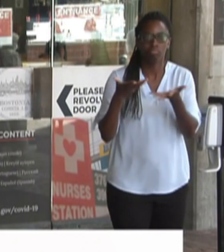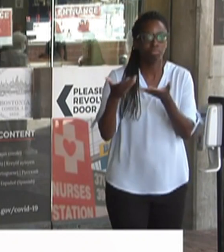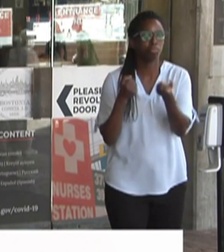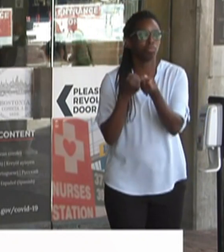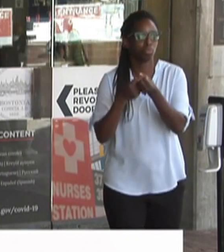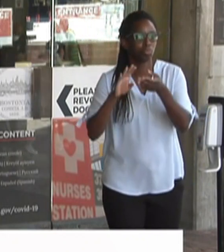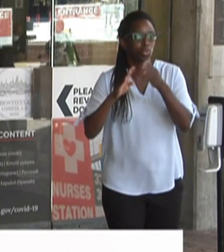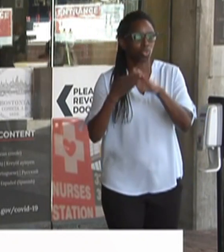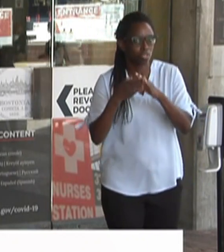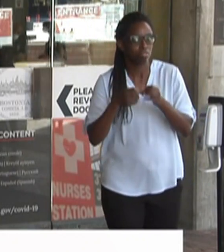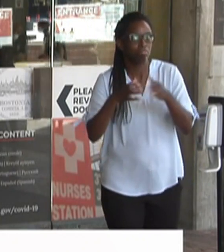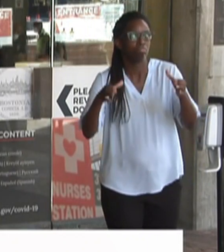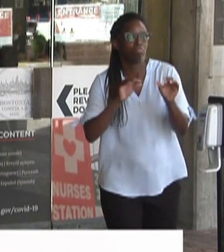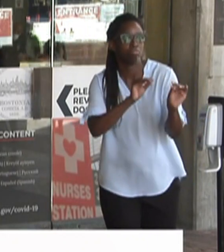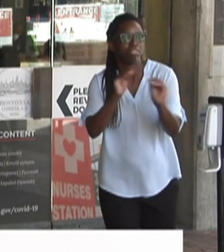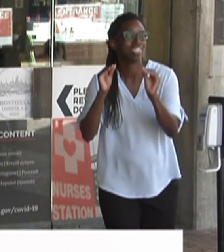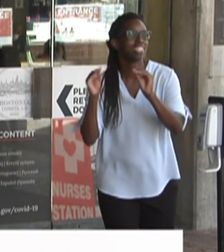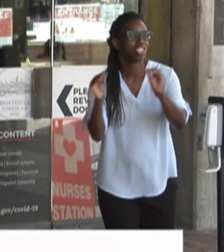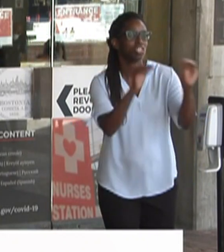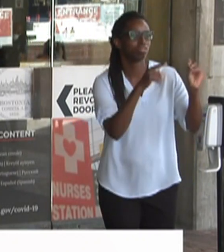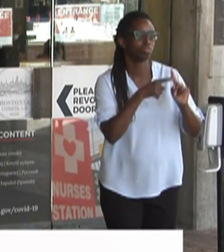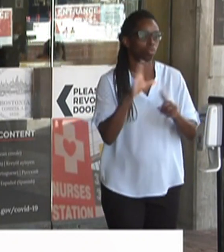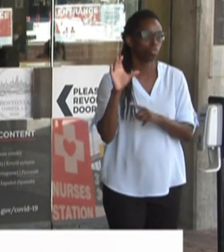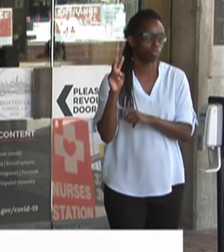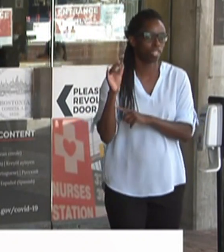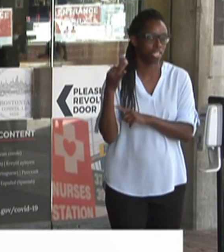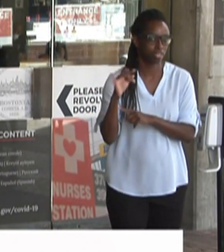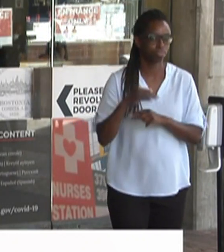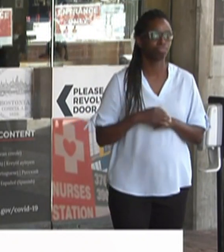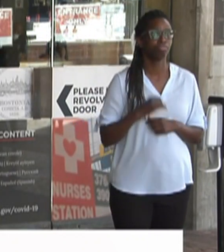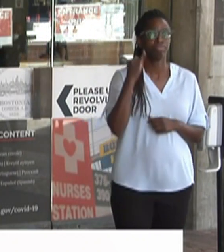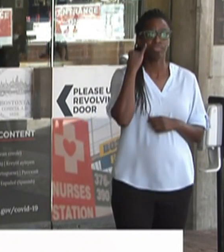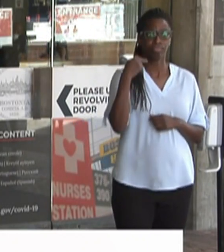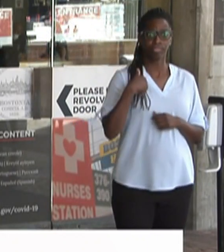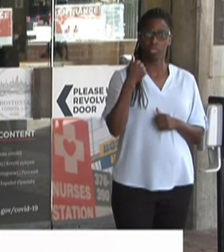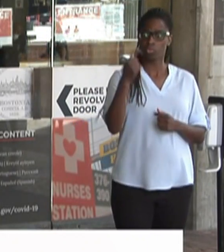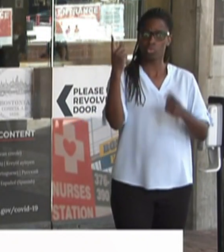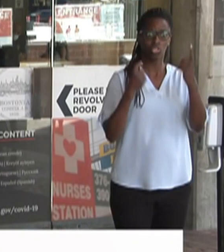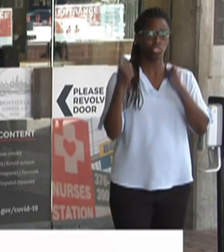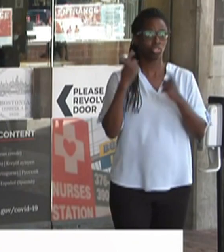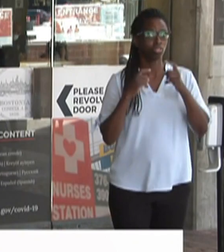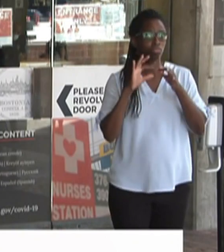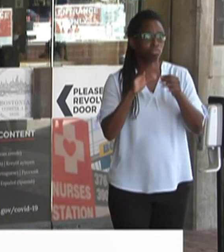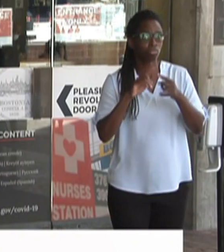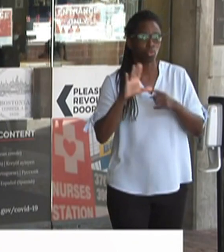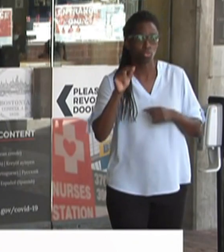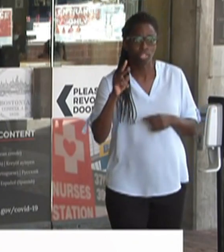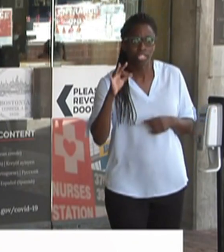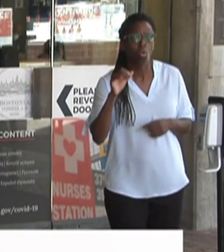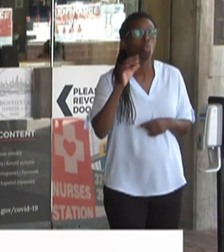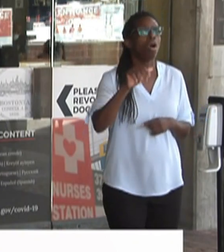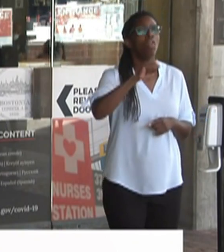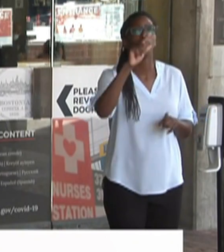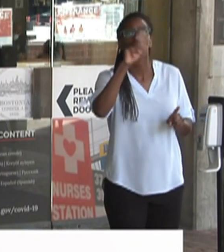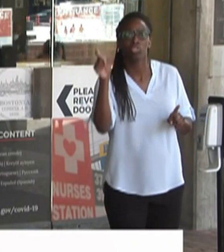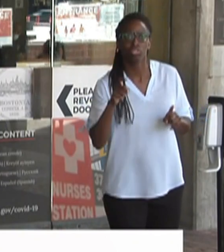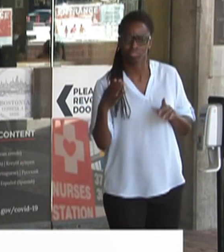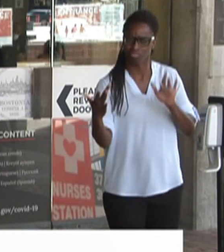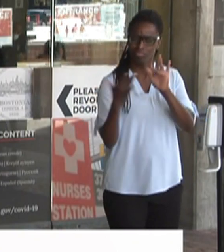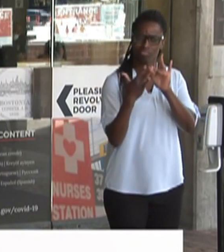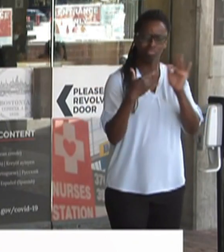tested positive. We're making it clear that anyone can and should get tested, regardless of your immigration